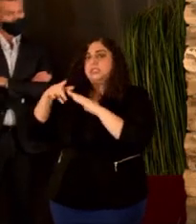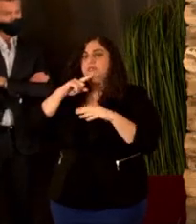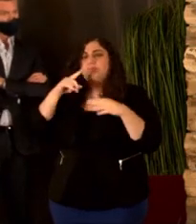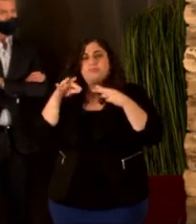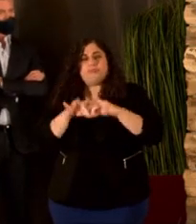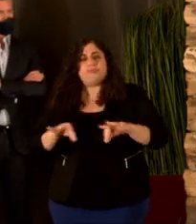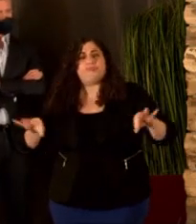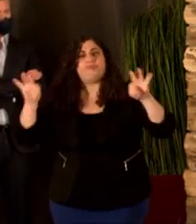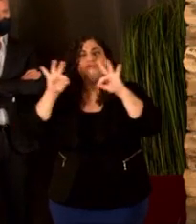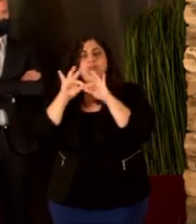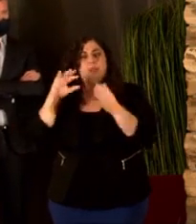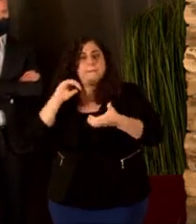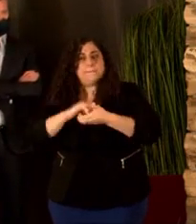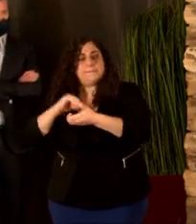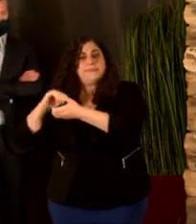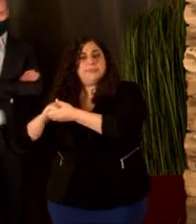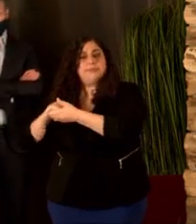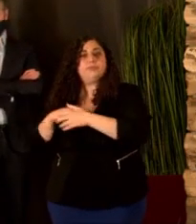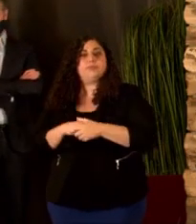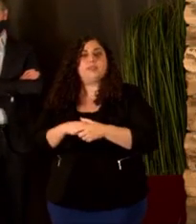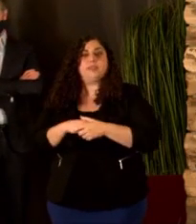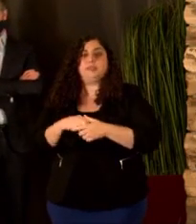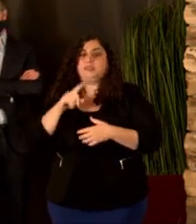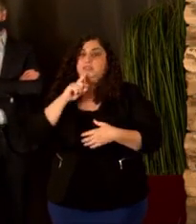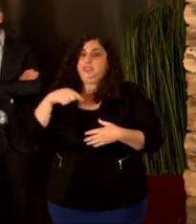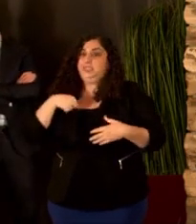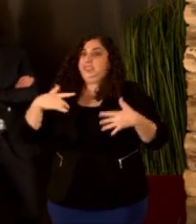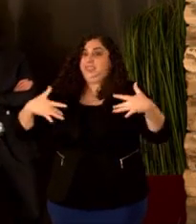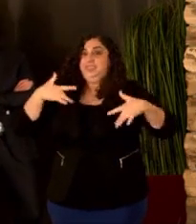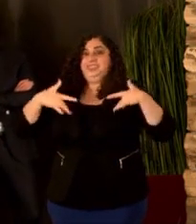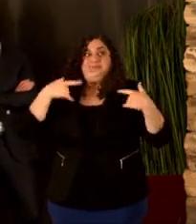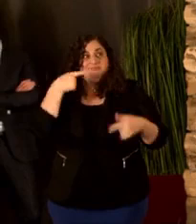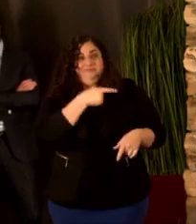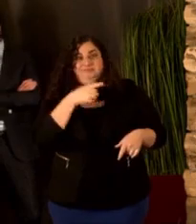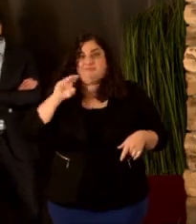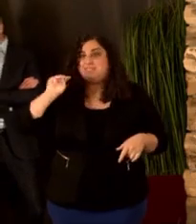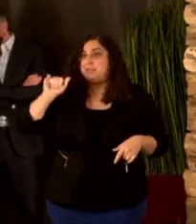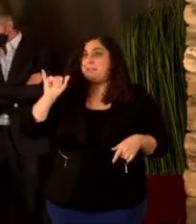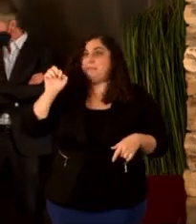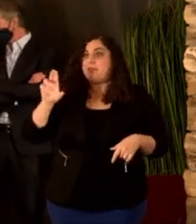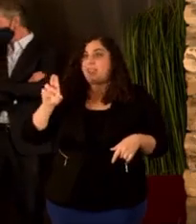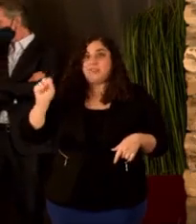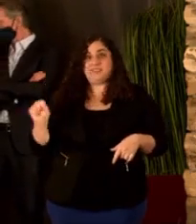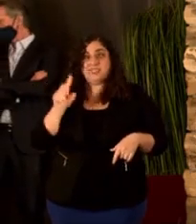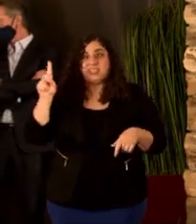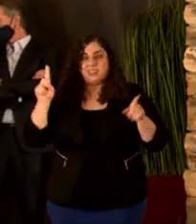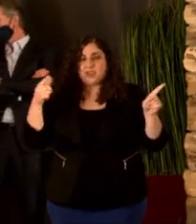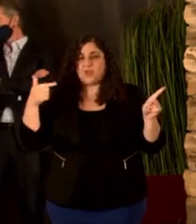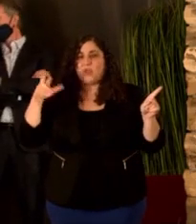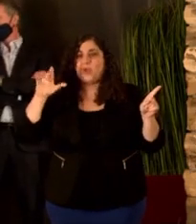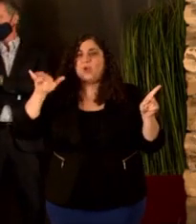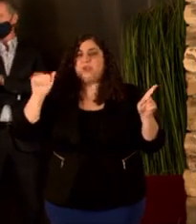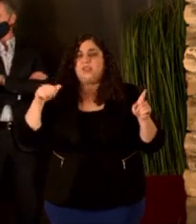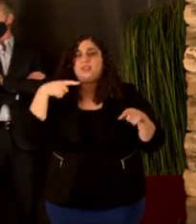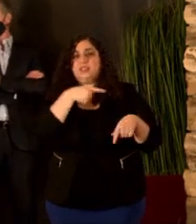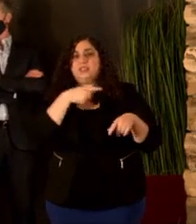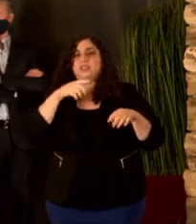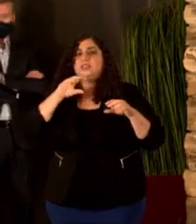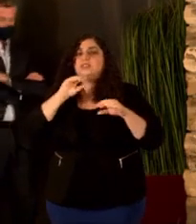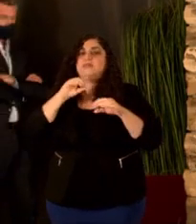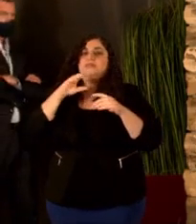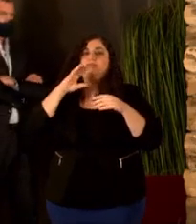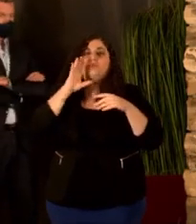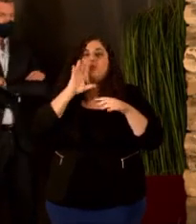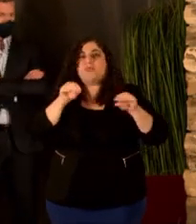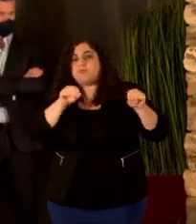encouraged that we now have a mayor in San Diego willing to move heaven and earth, to do everything possible, willing to work